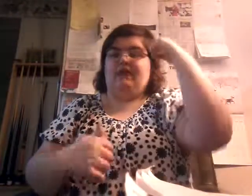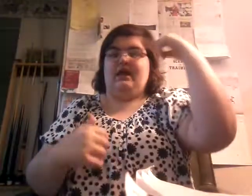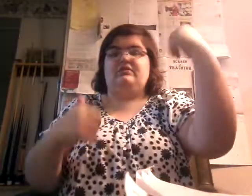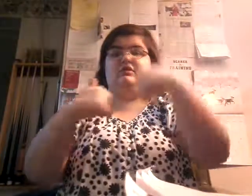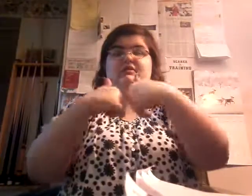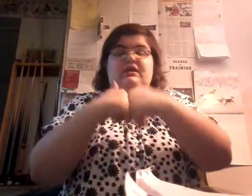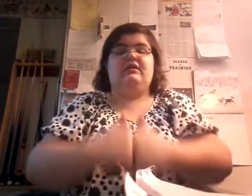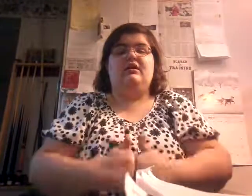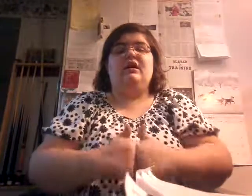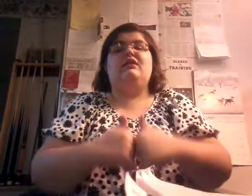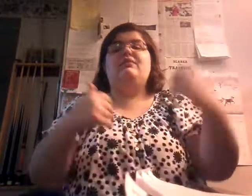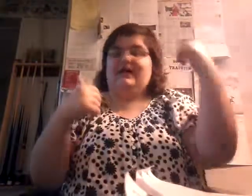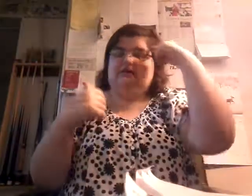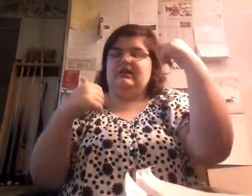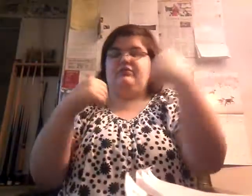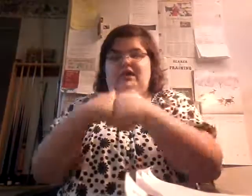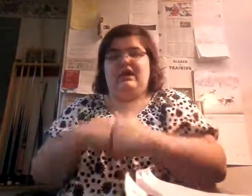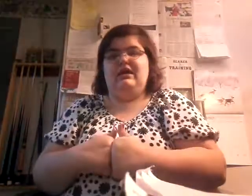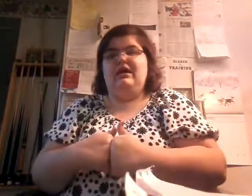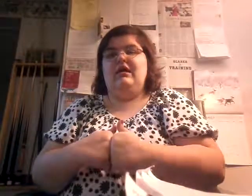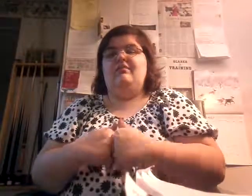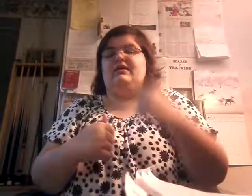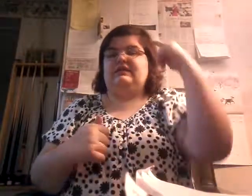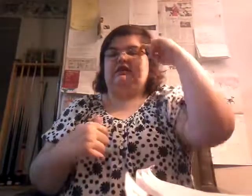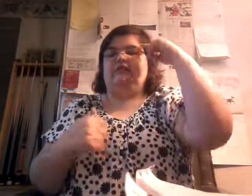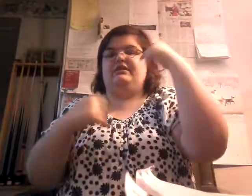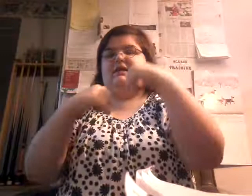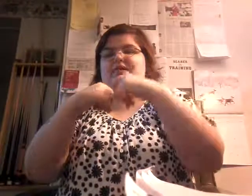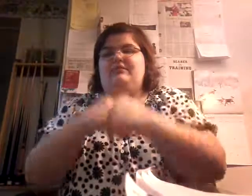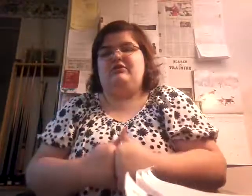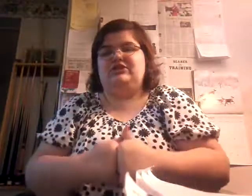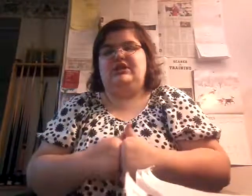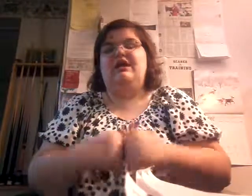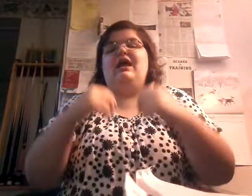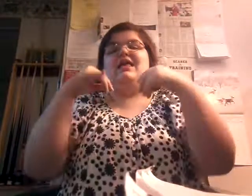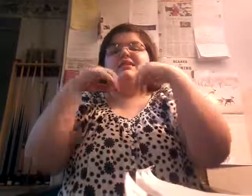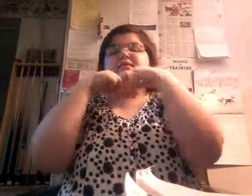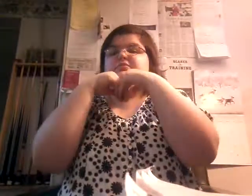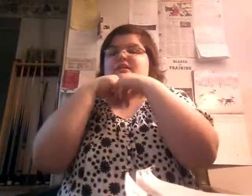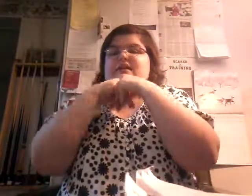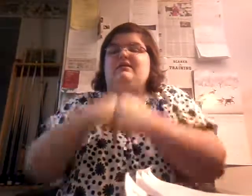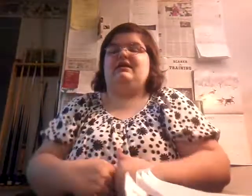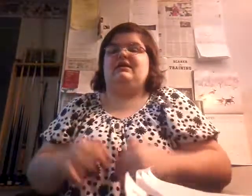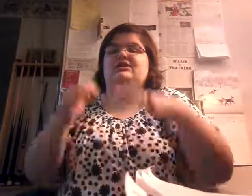head. So it's either way, it's still break. This is the breakdown, the emotion, and this is breakdown in